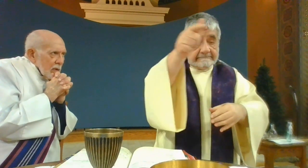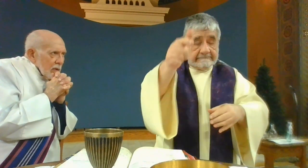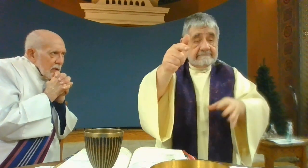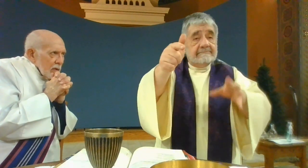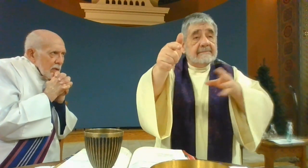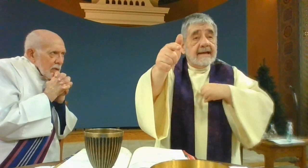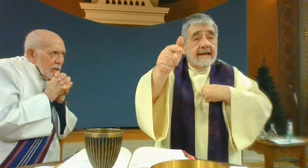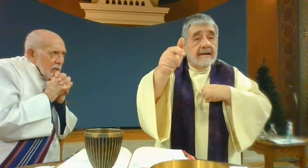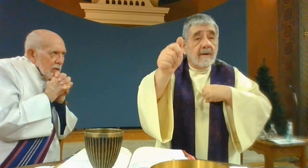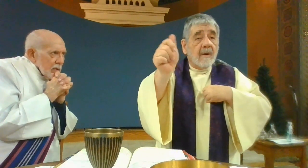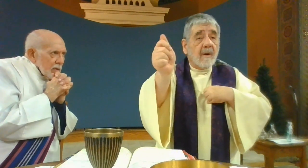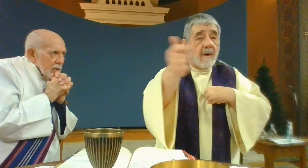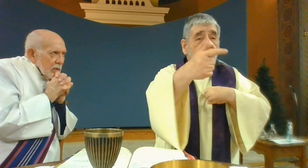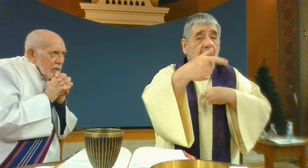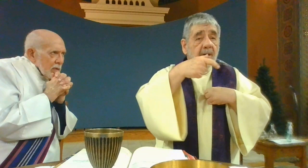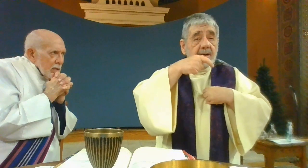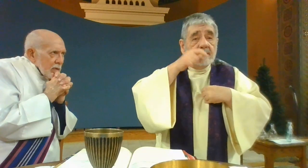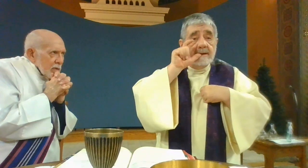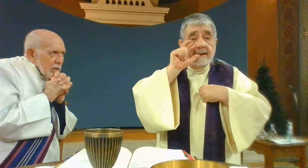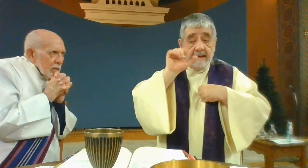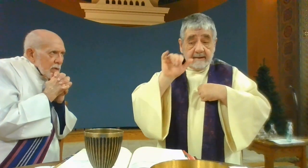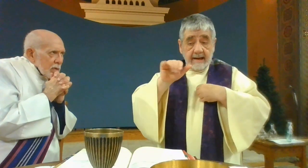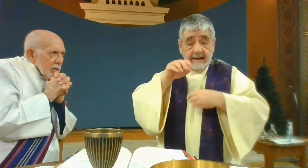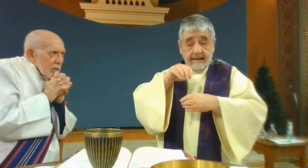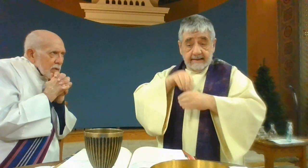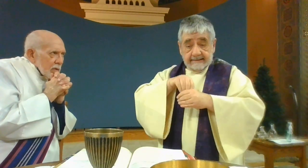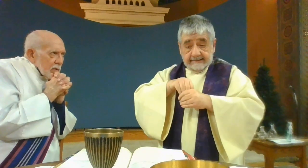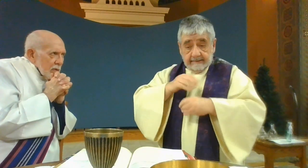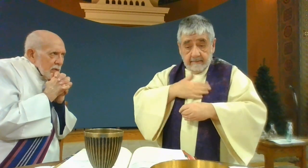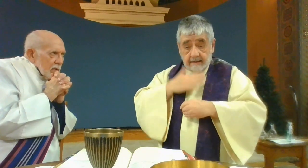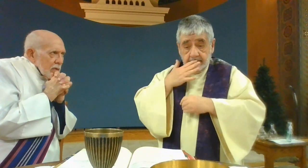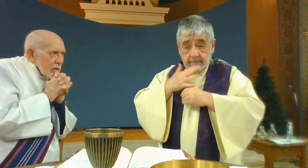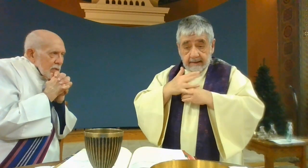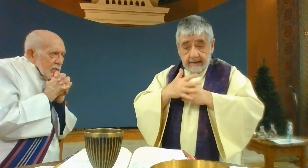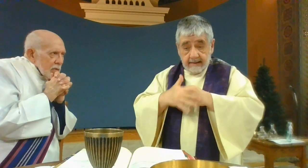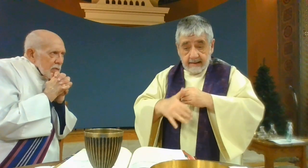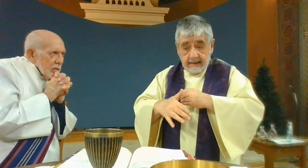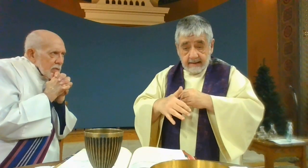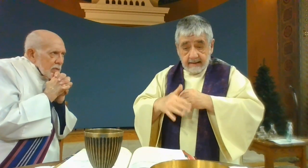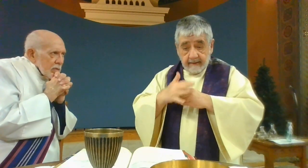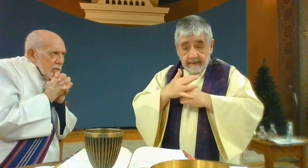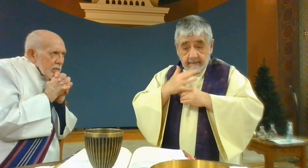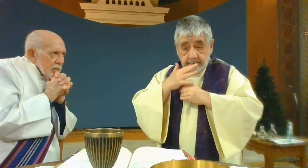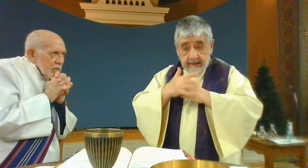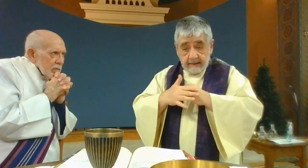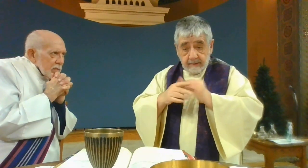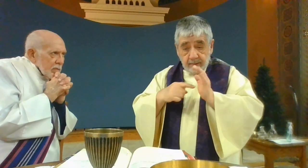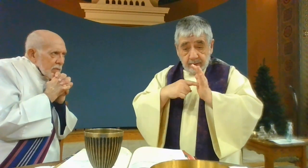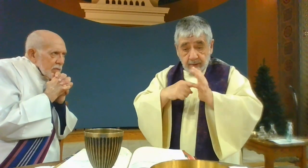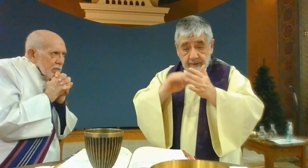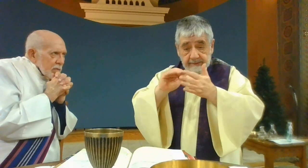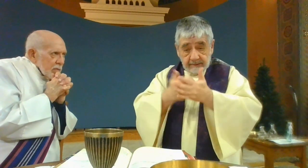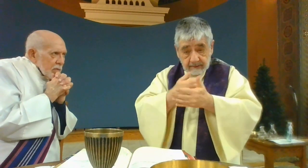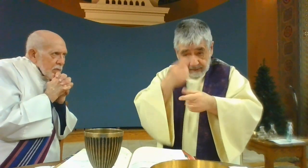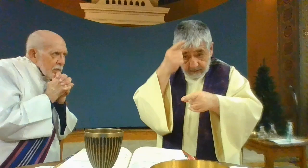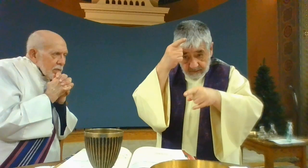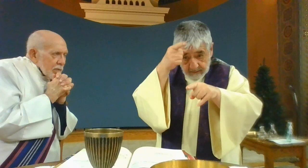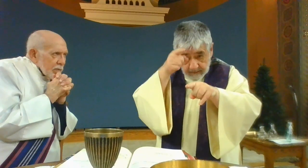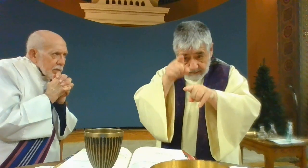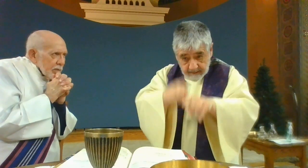Take this all of you and drink from it for this is the chalice of my blood the blood of